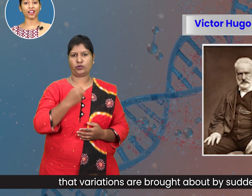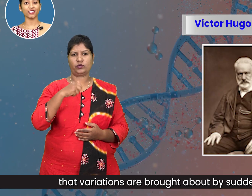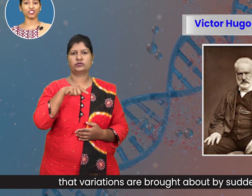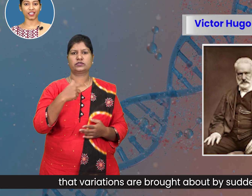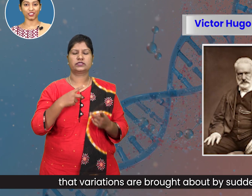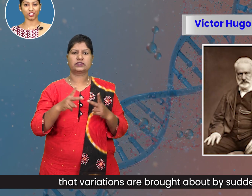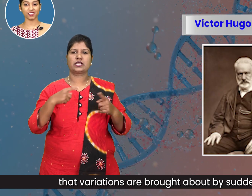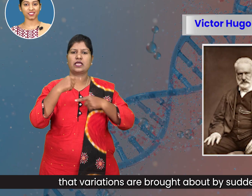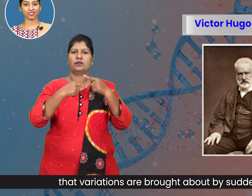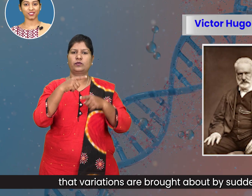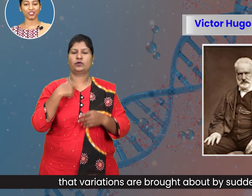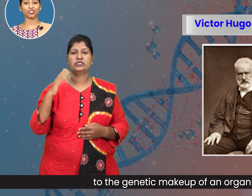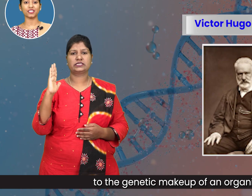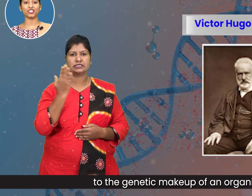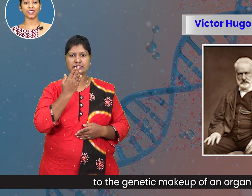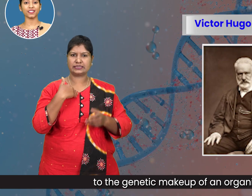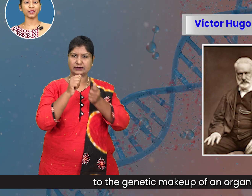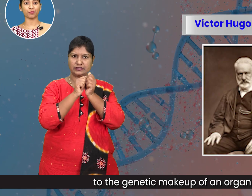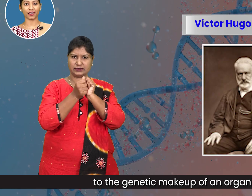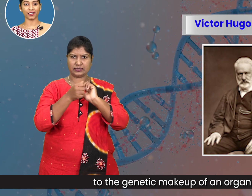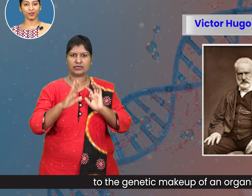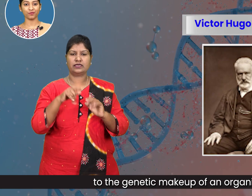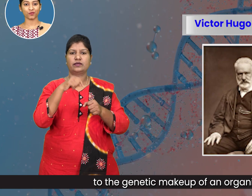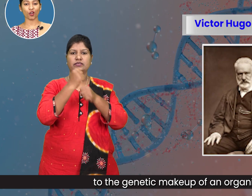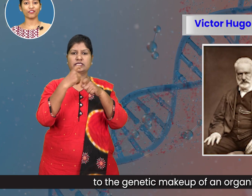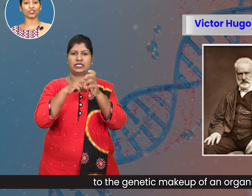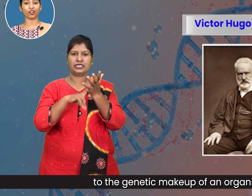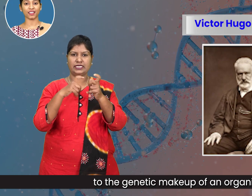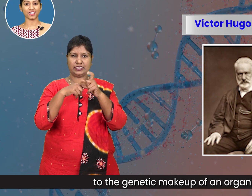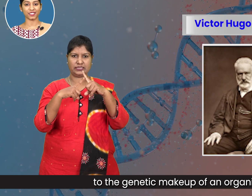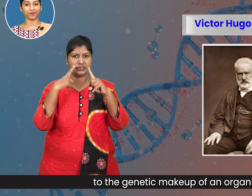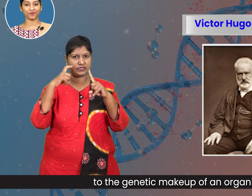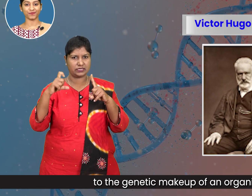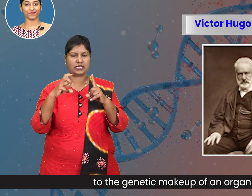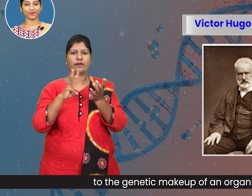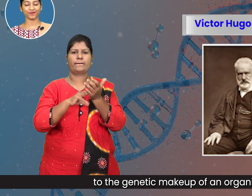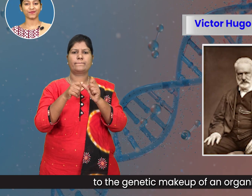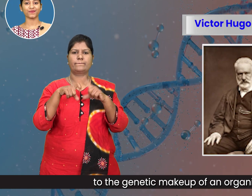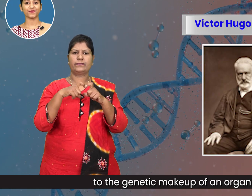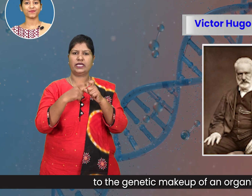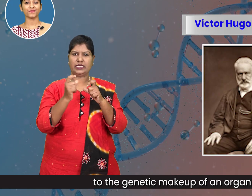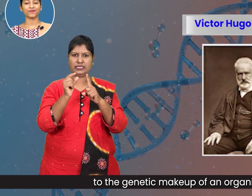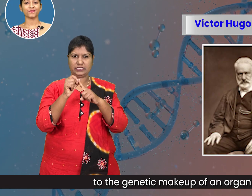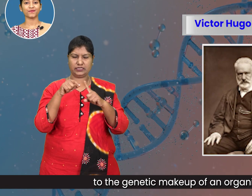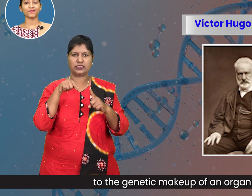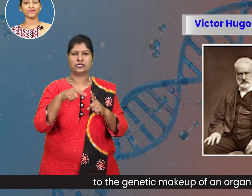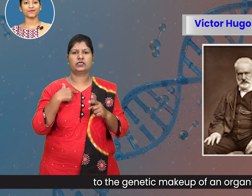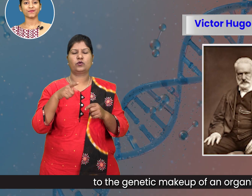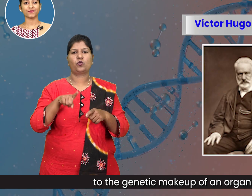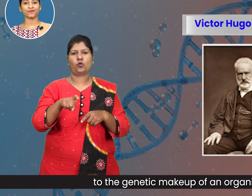by sudden changes to the genetic makeup of an organism.